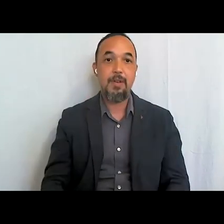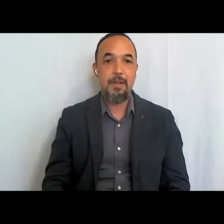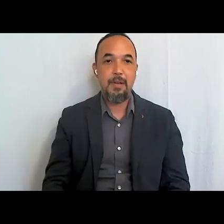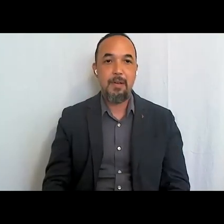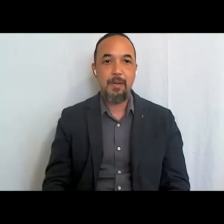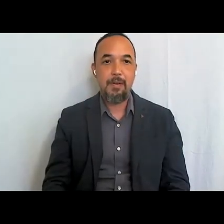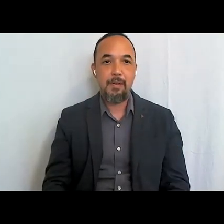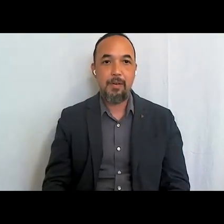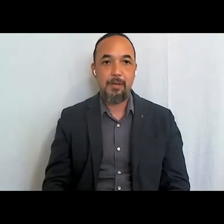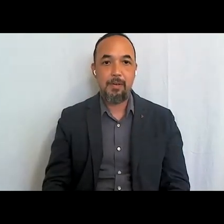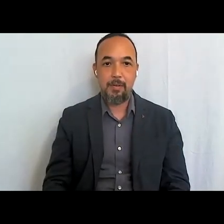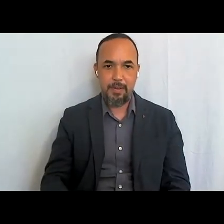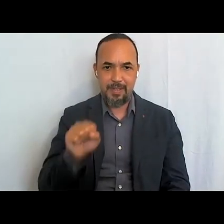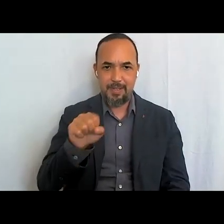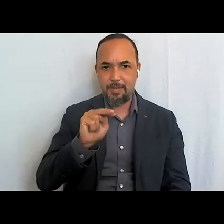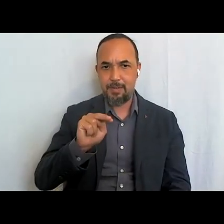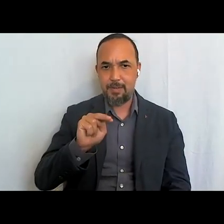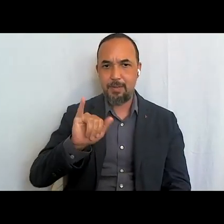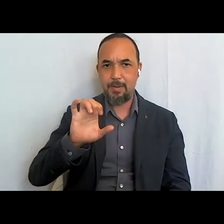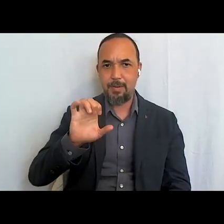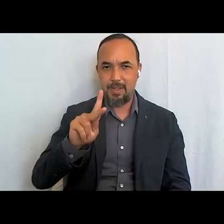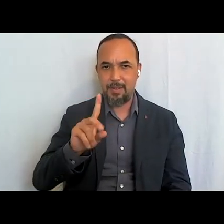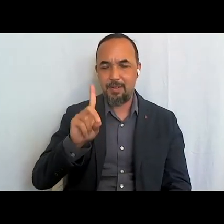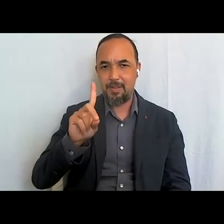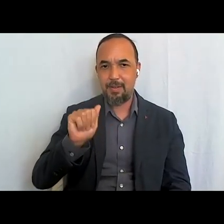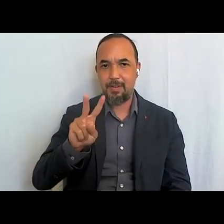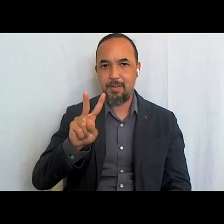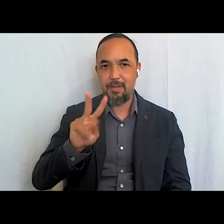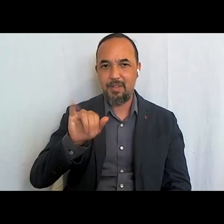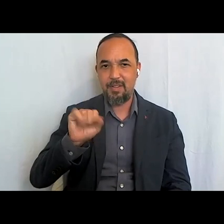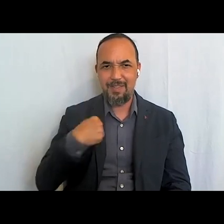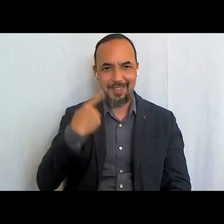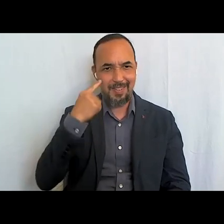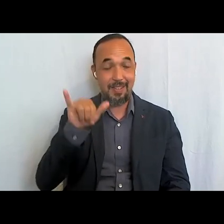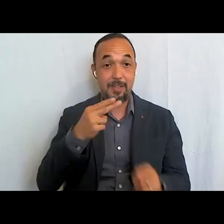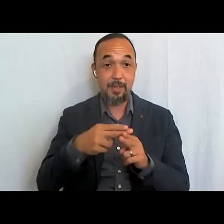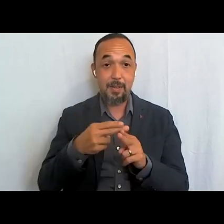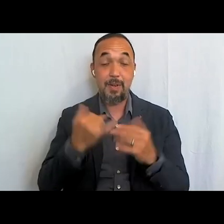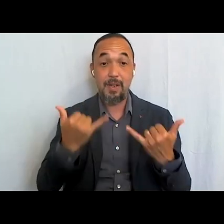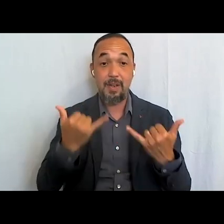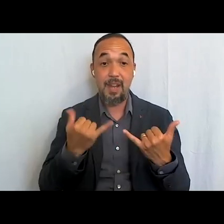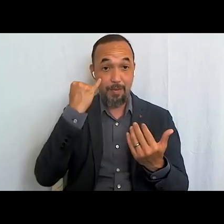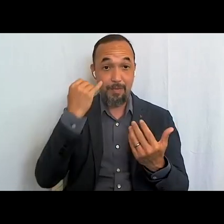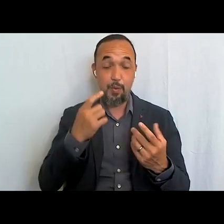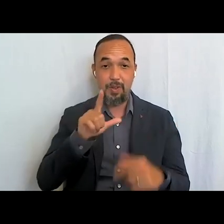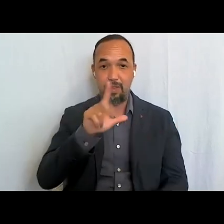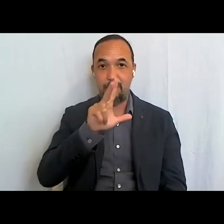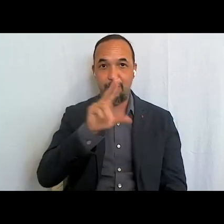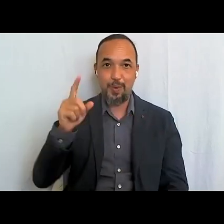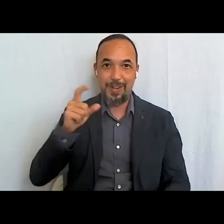Yes, Nick Davis, I believe is his name. Excellent. If you want to put on your 3D glasses, you can now see today's seminar's